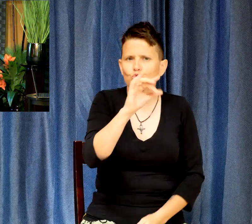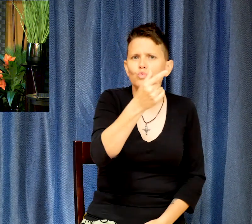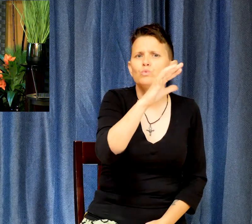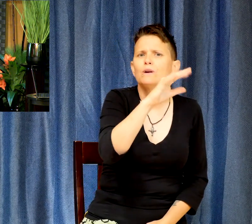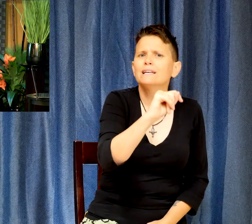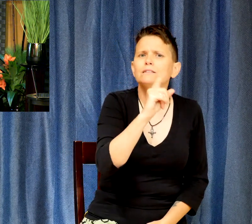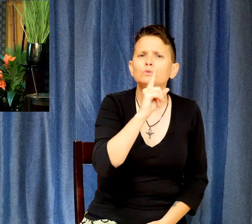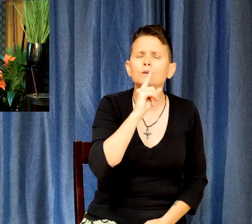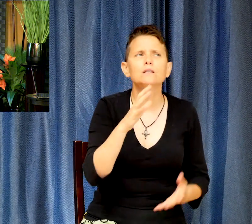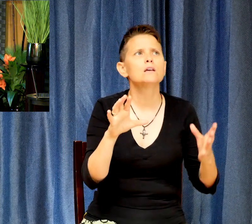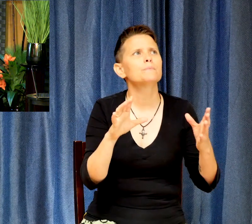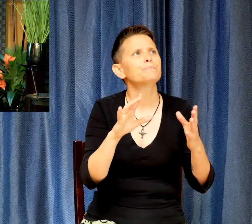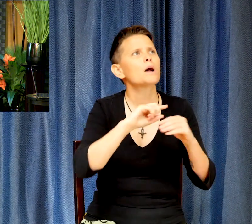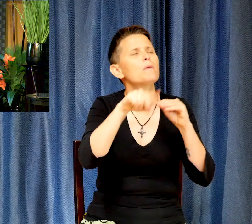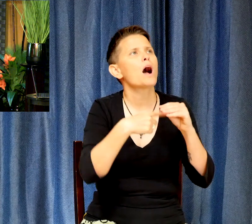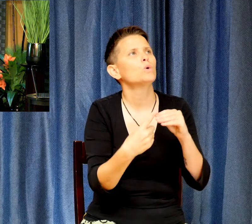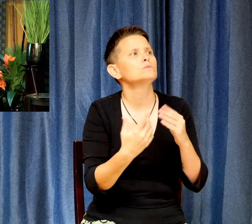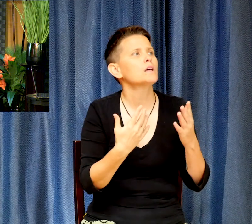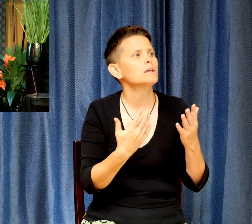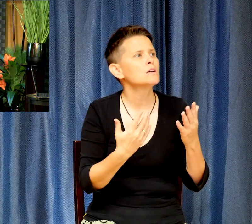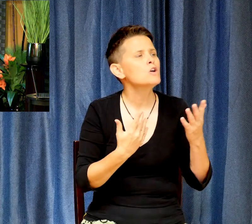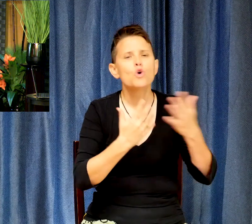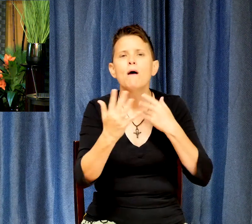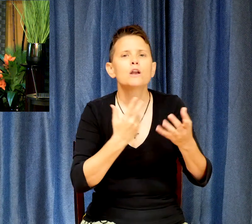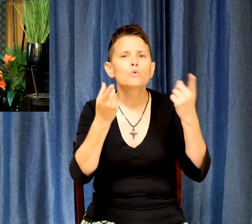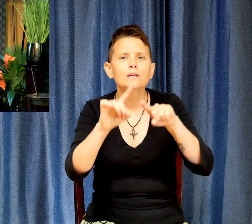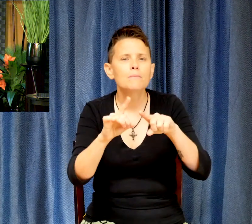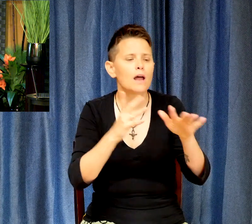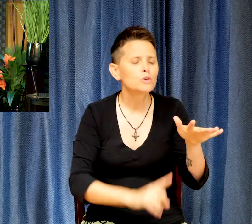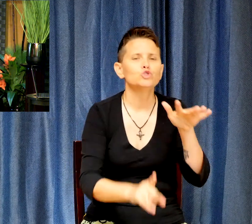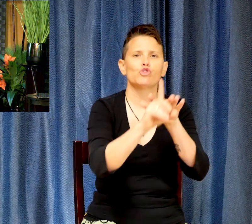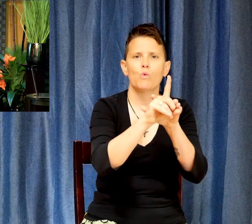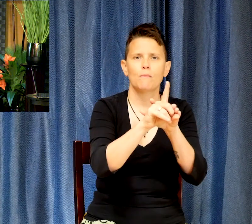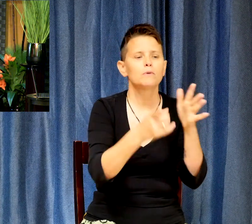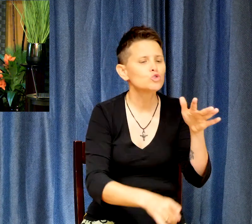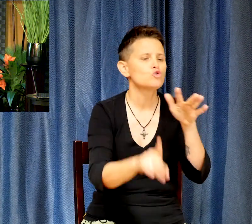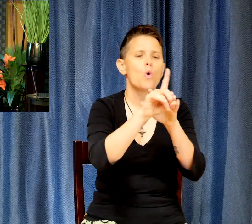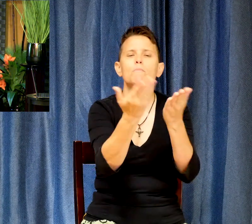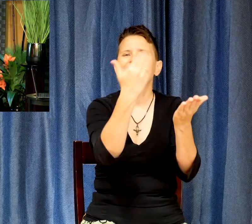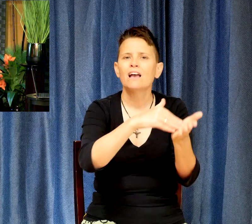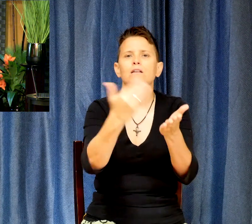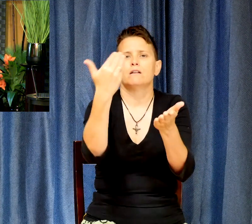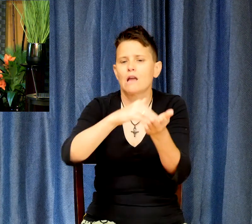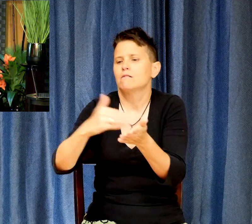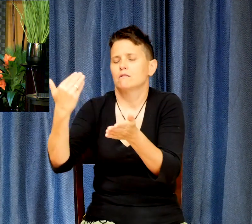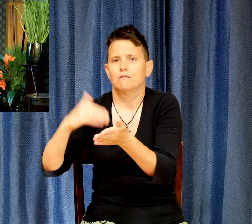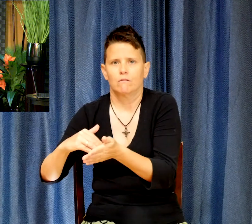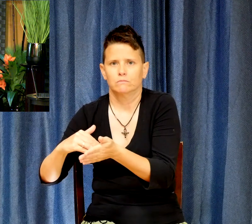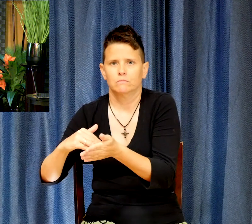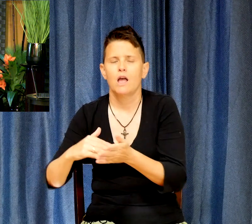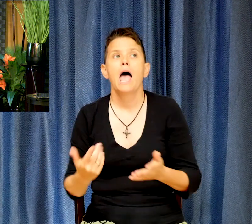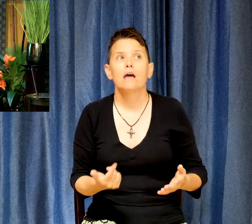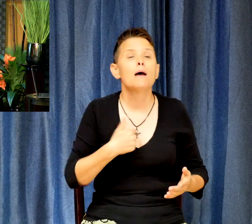that I'm going to keep showing up. I'm going to show up to myself yesterday. I'm going to show up and be vulnerable with the people that I love, even though it's